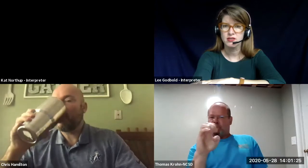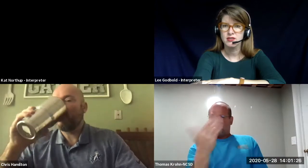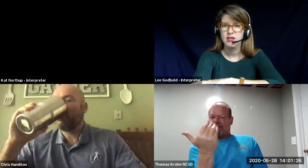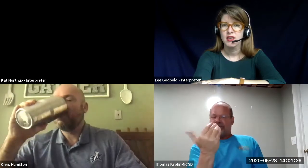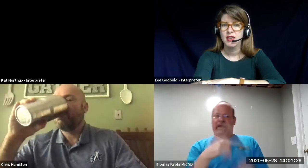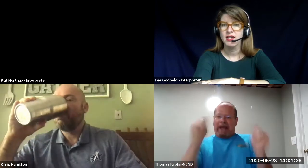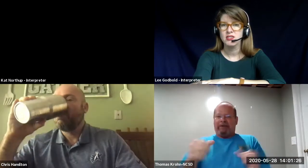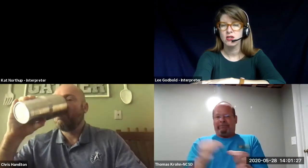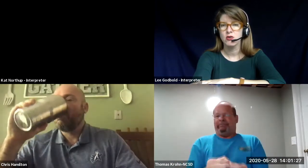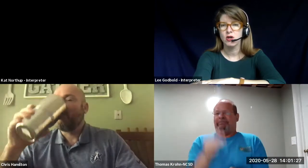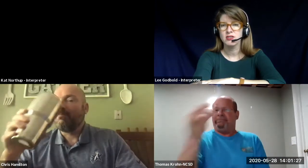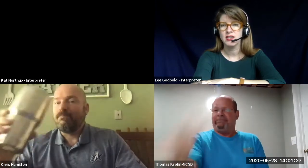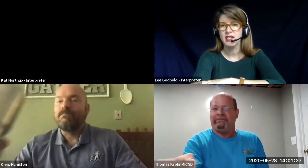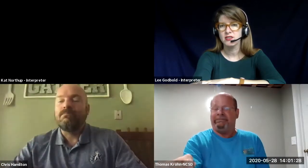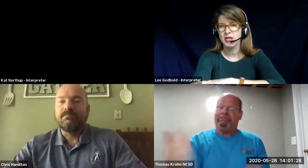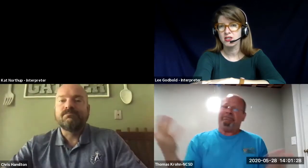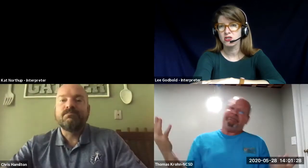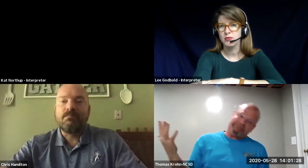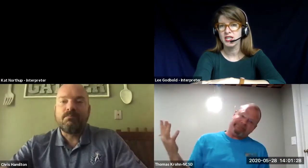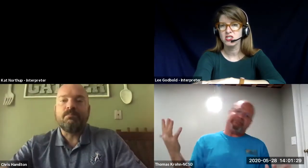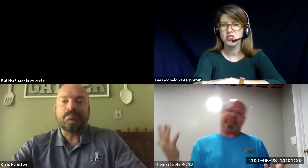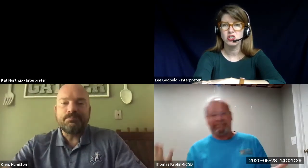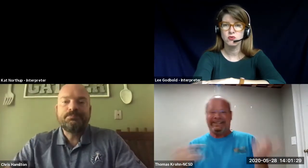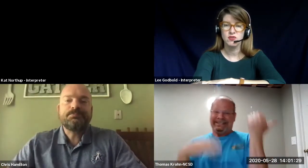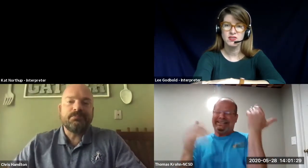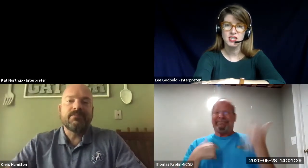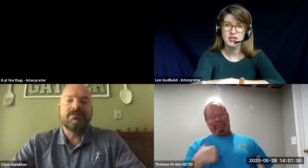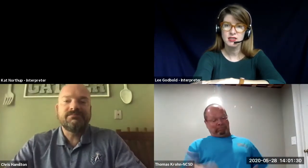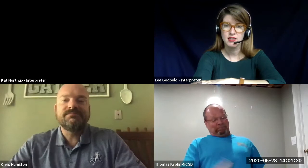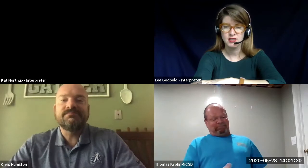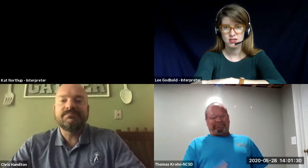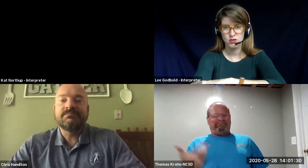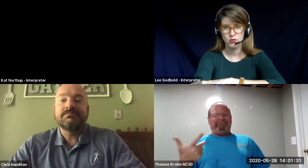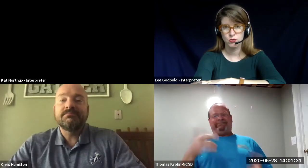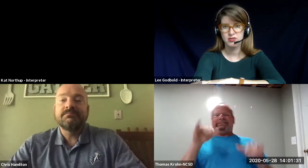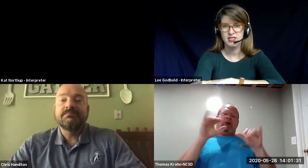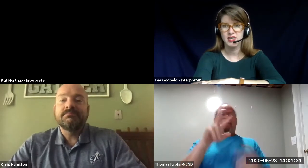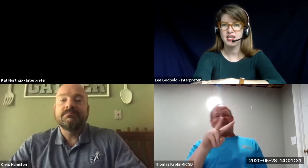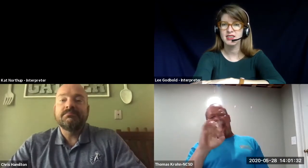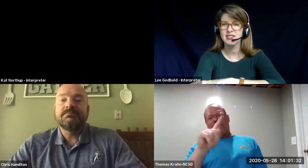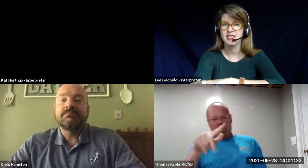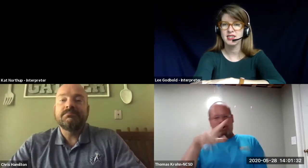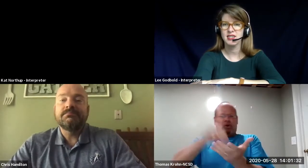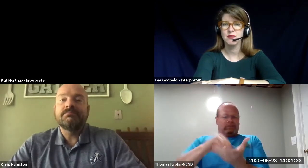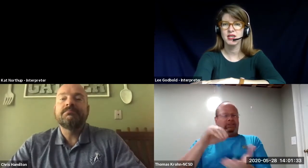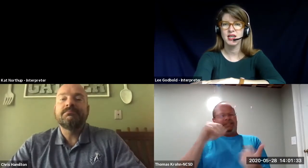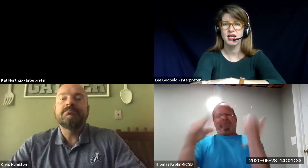us. And so our deadline to make a determination is June 15th. And so we'll see. At this time,